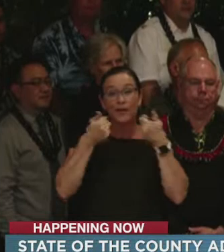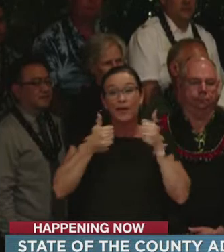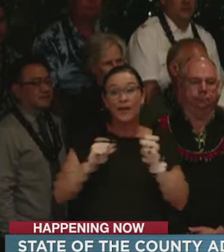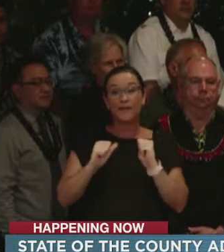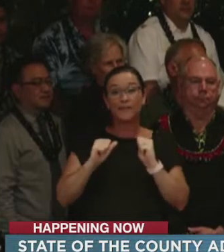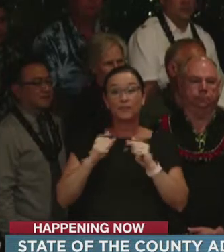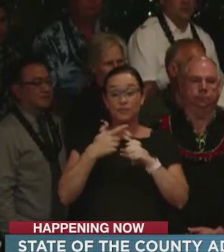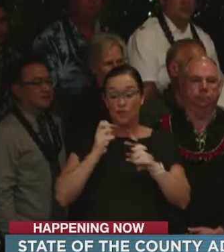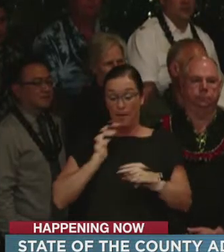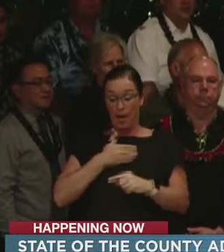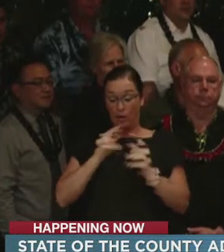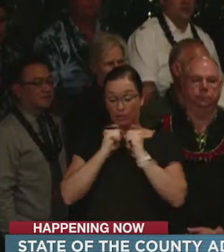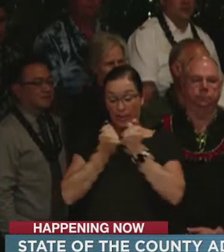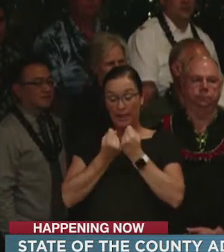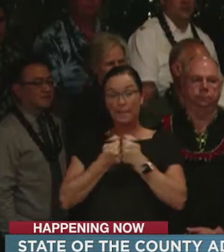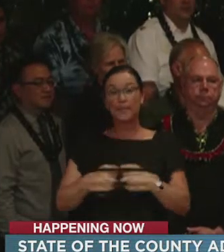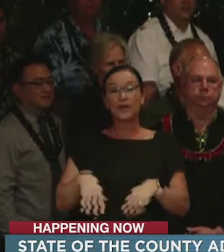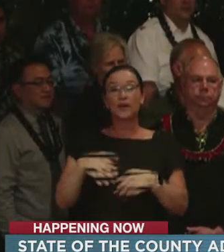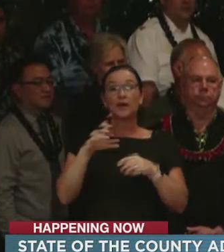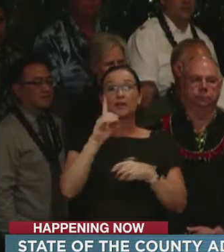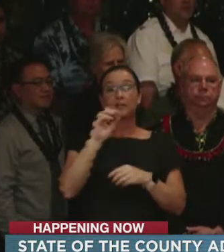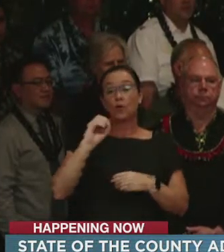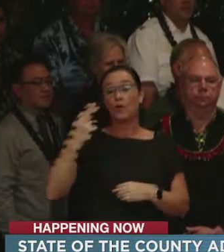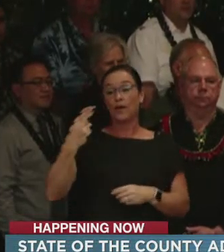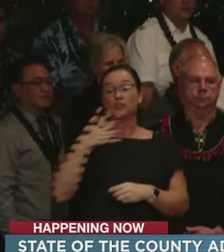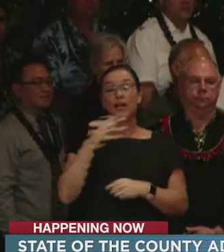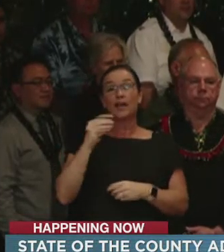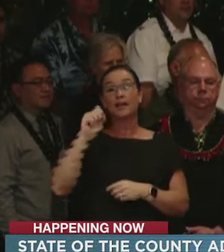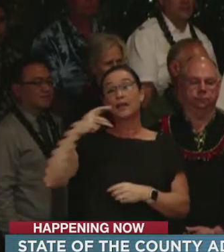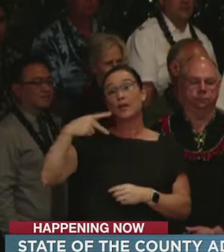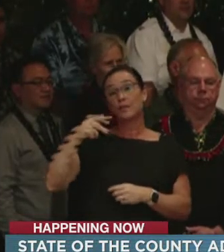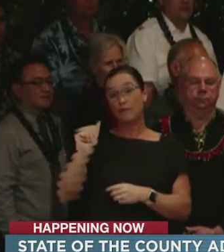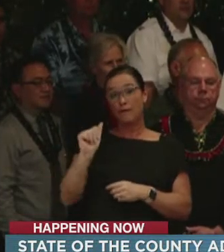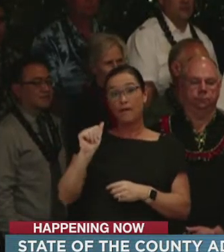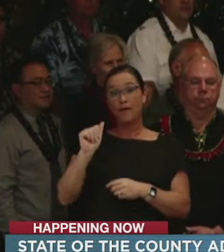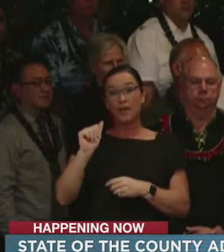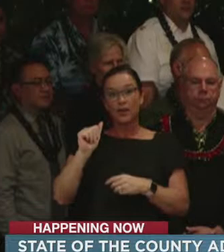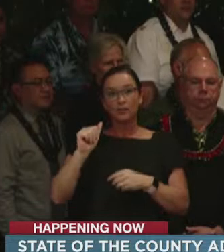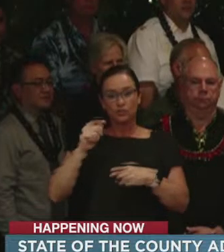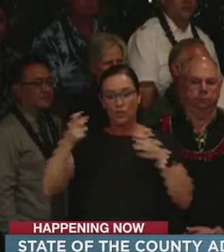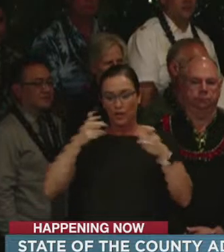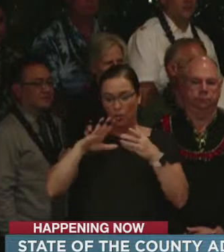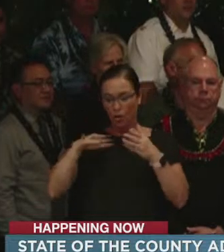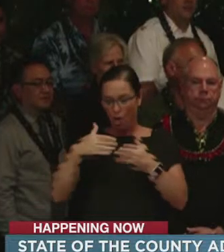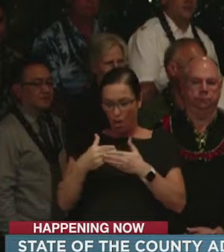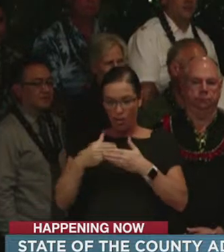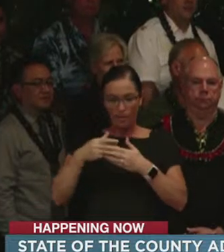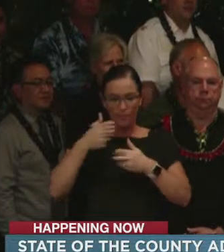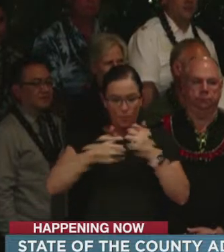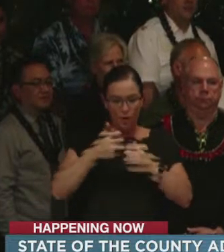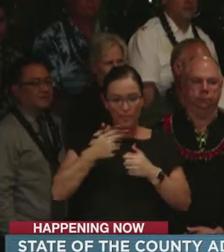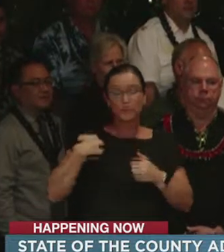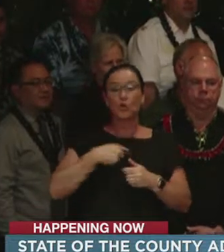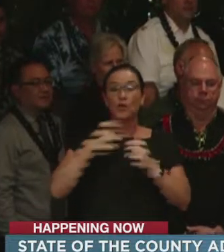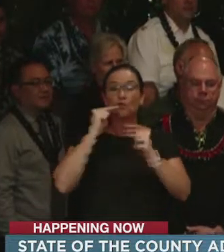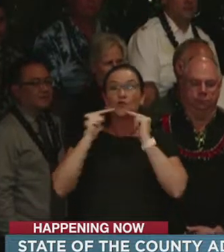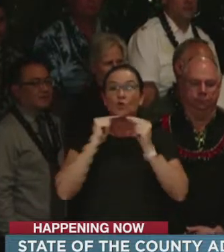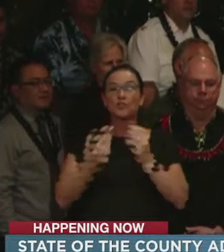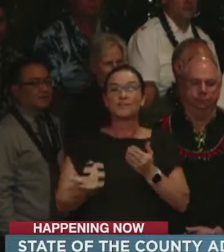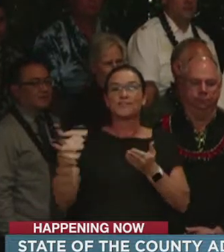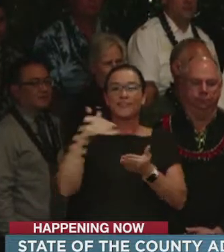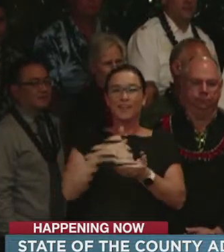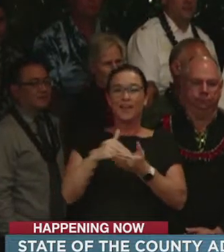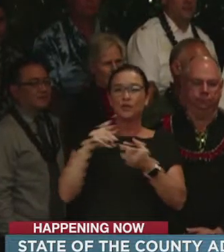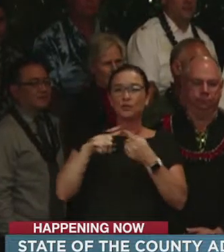behalf of our team, the Department of Health, and the EPA to tackle these significant flaws, we renegotiated a revision to the